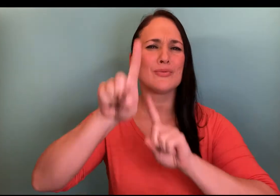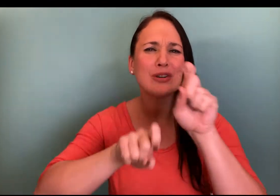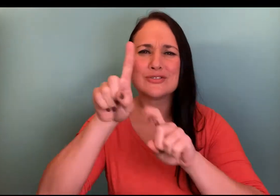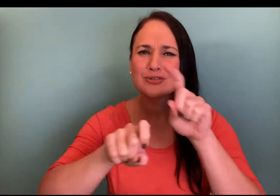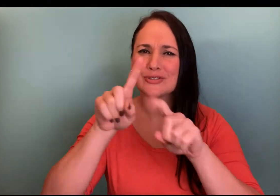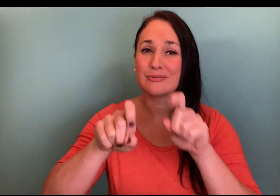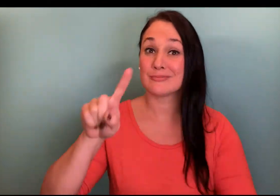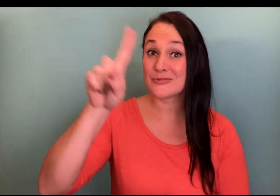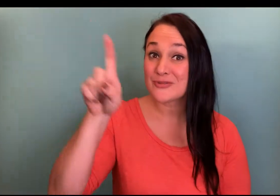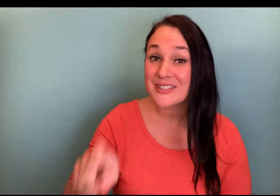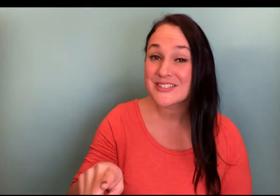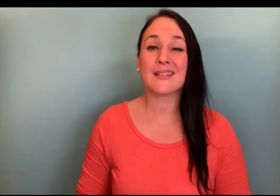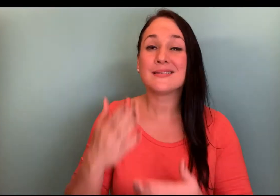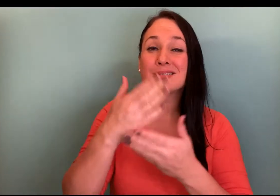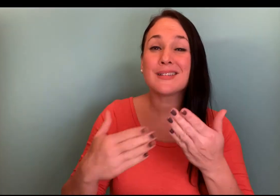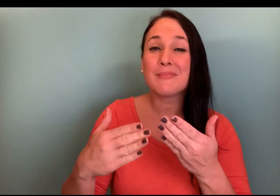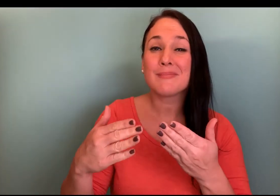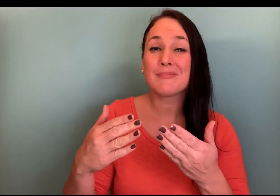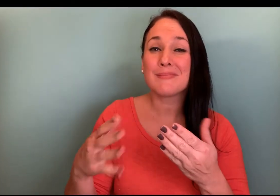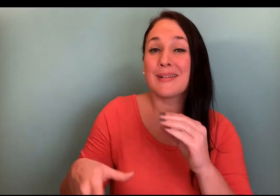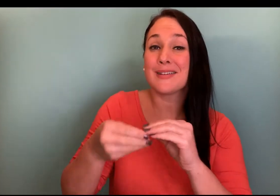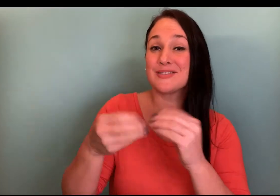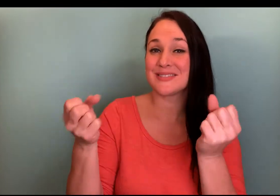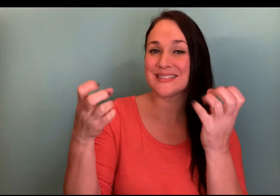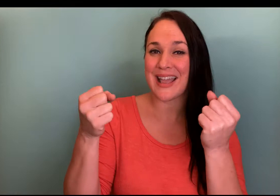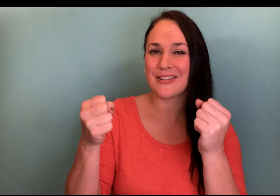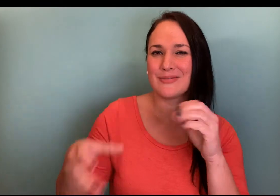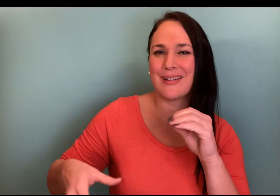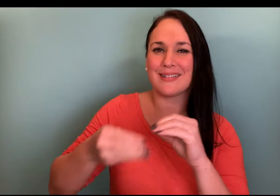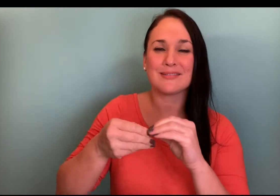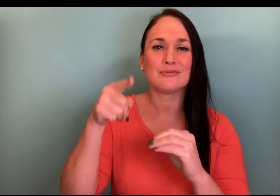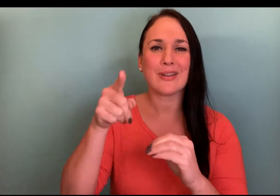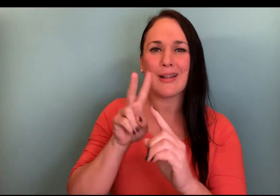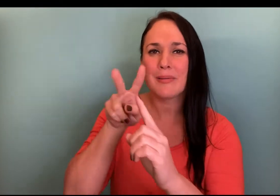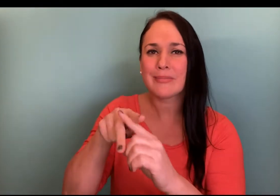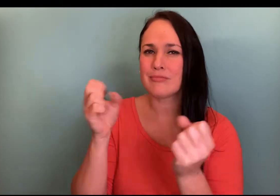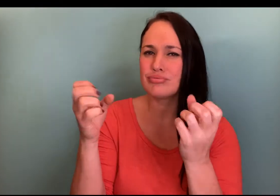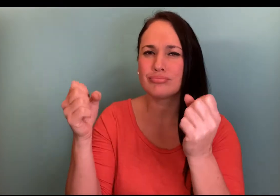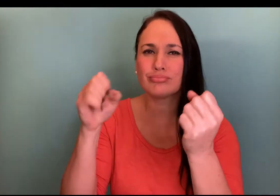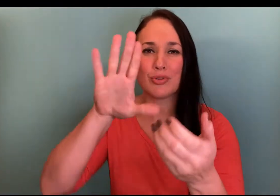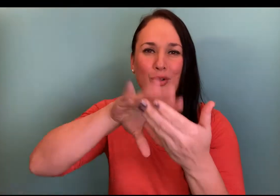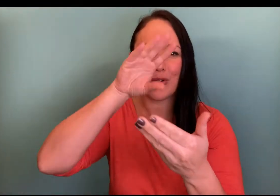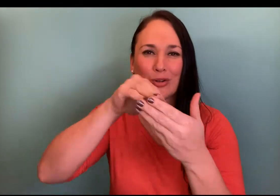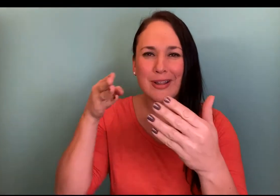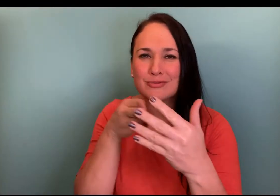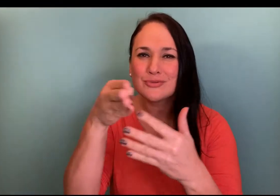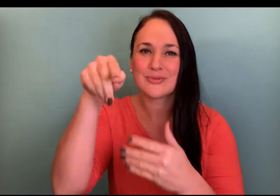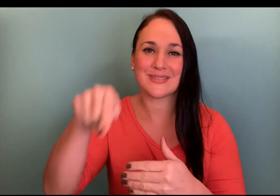different questions, question words. I'll be adding some words so you could use to apply and